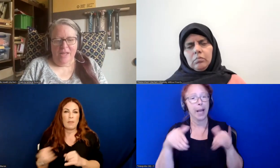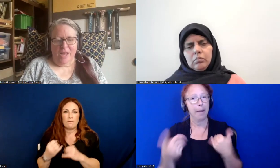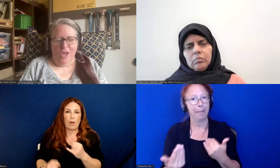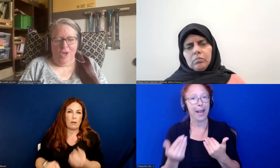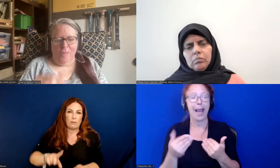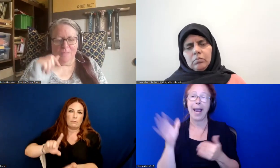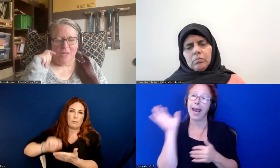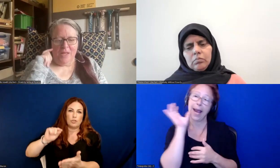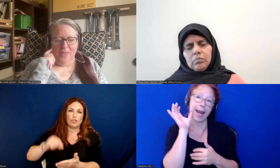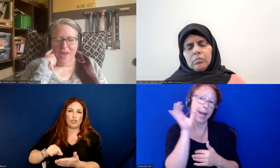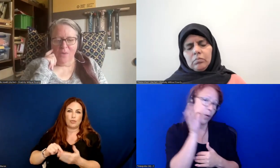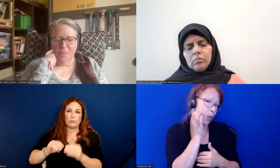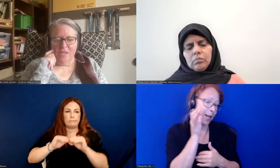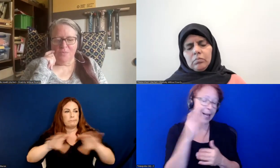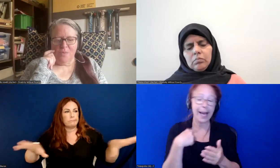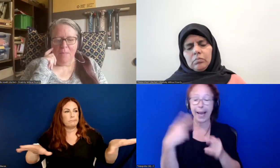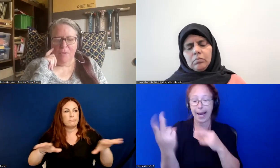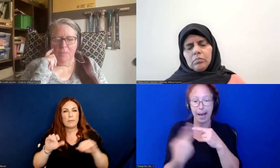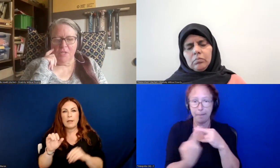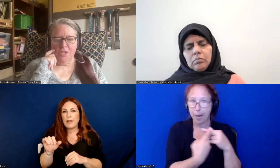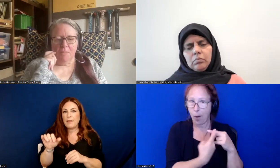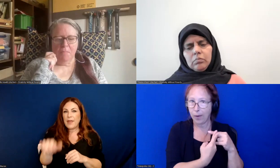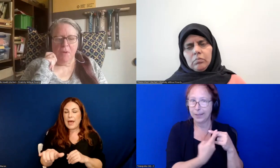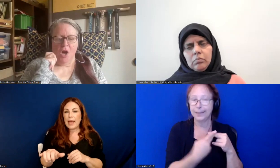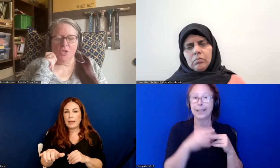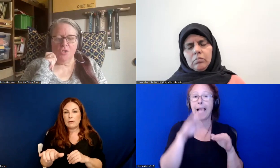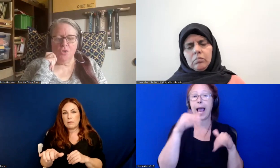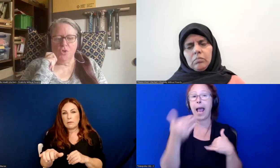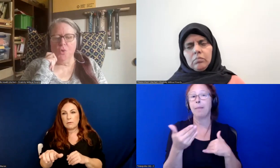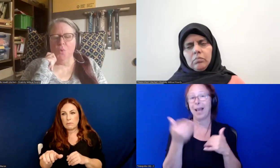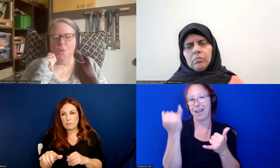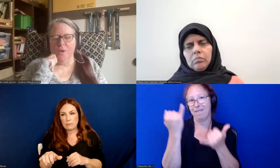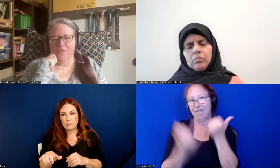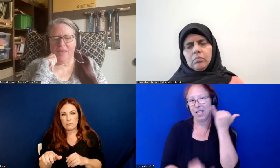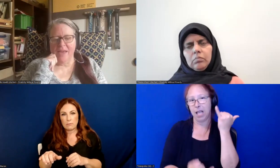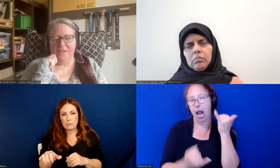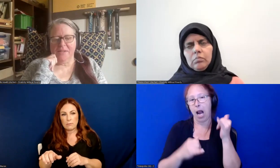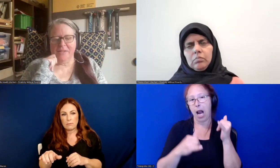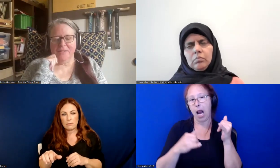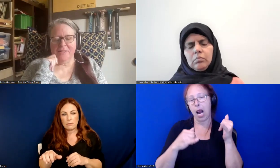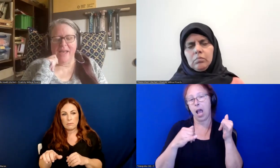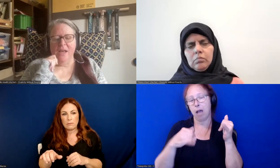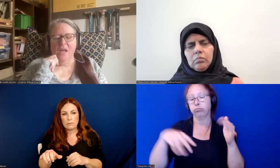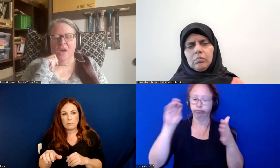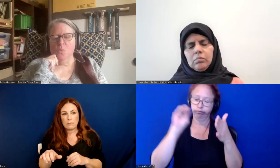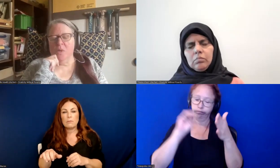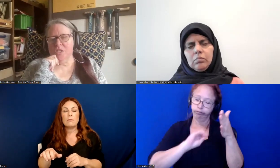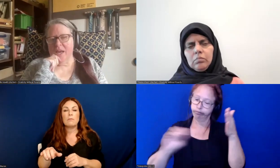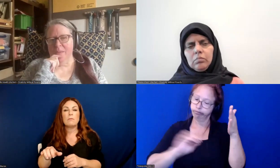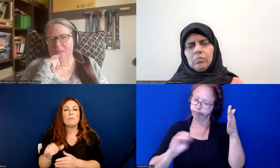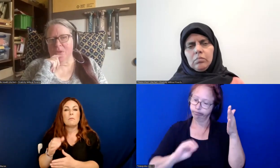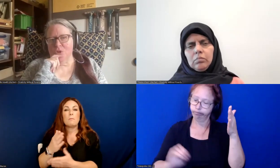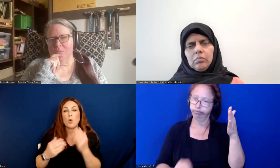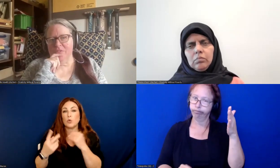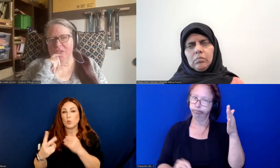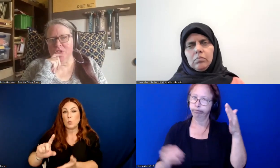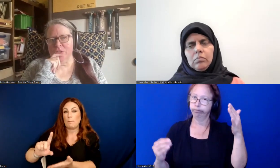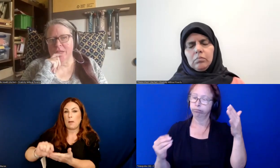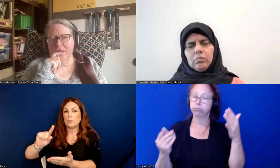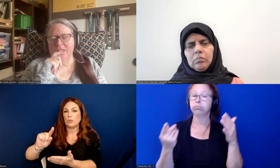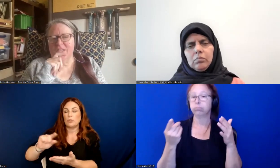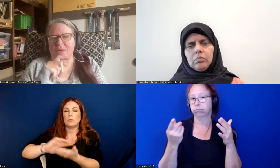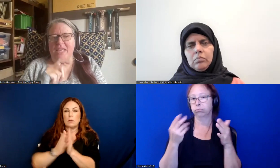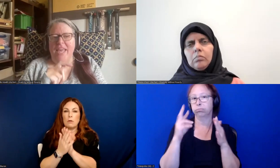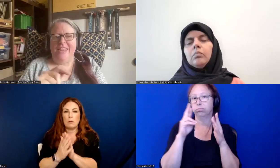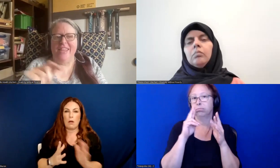it. And that is then published in Part 2 of the Canada Gazette, at which time they become